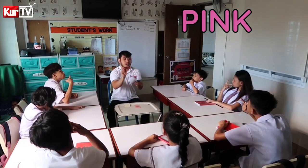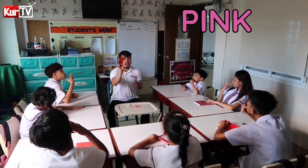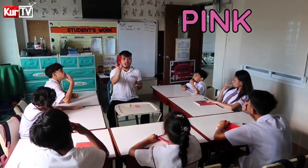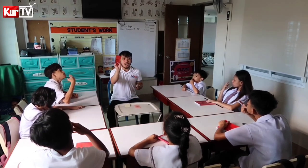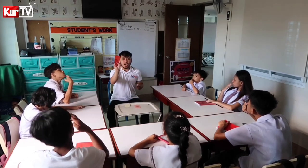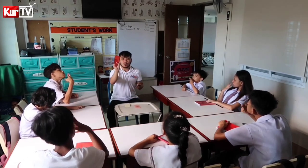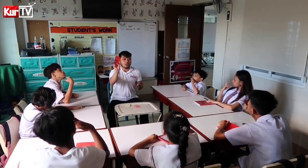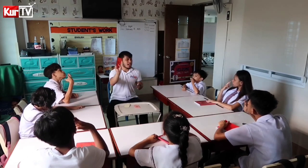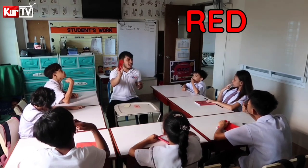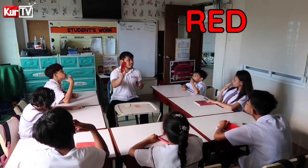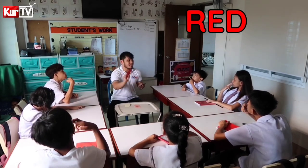Red.